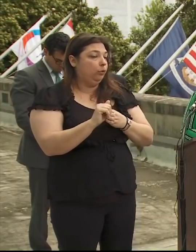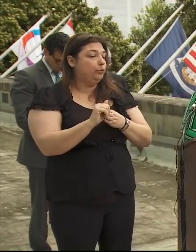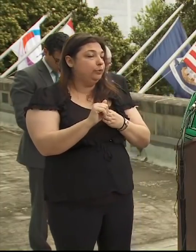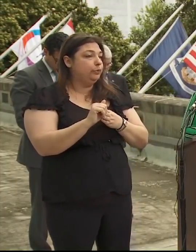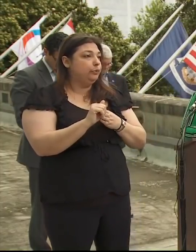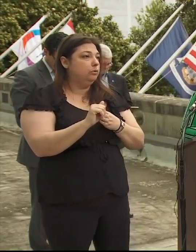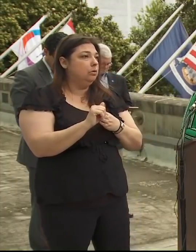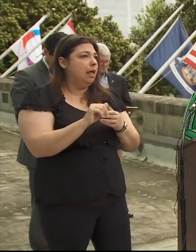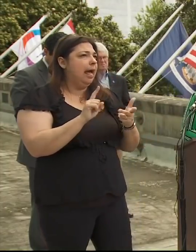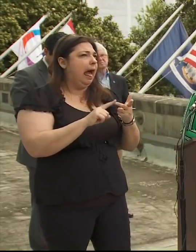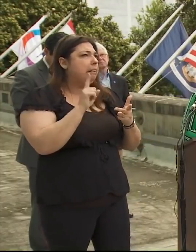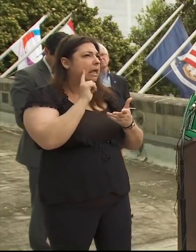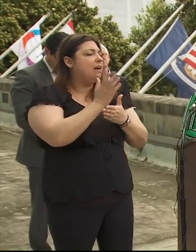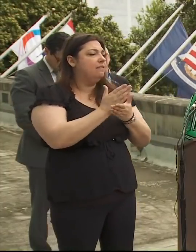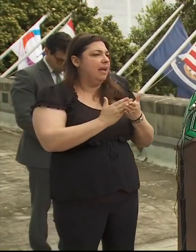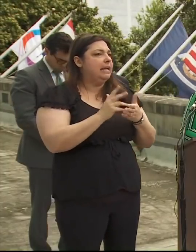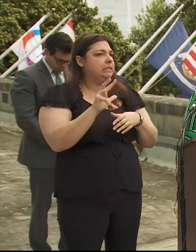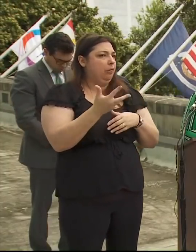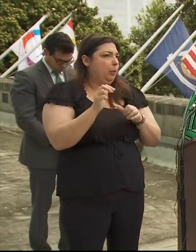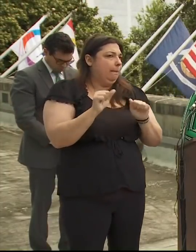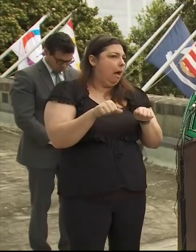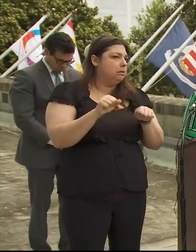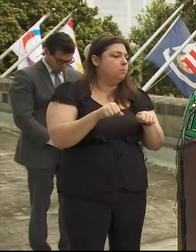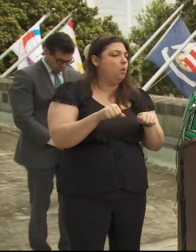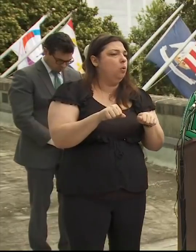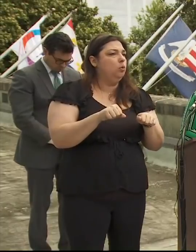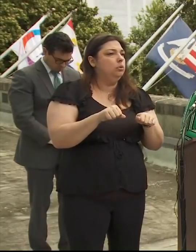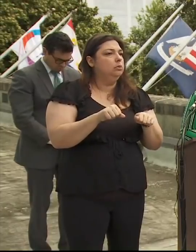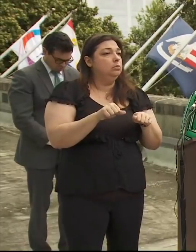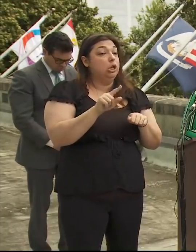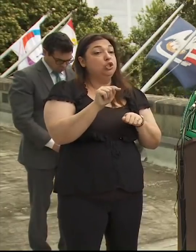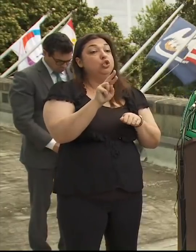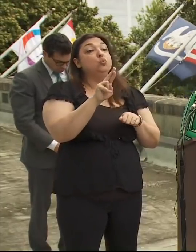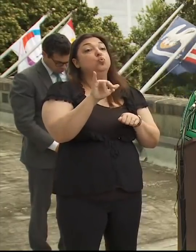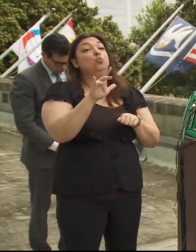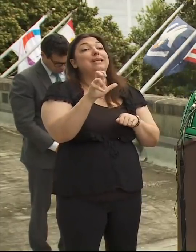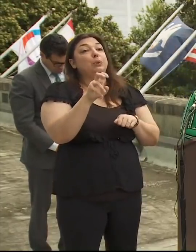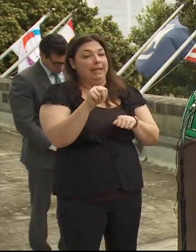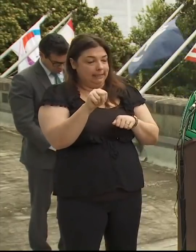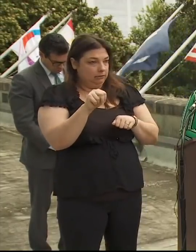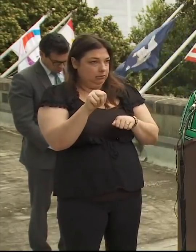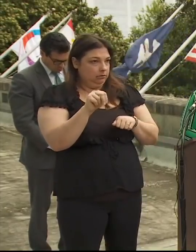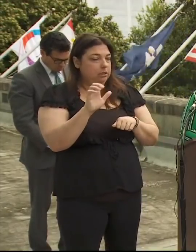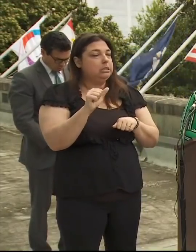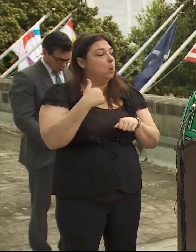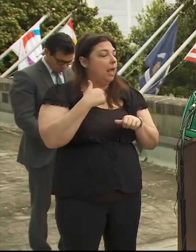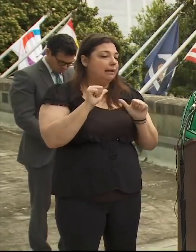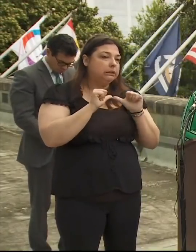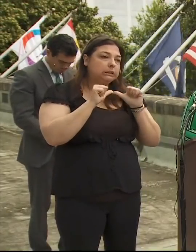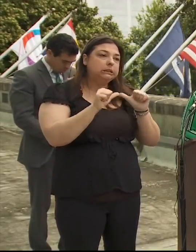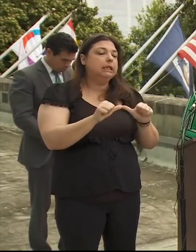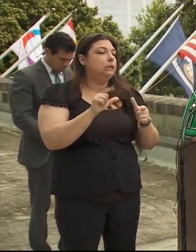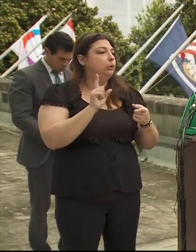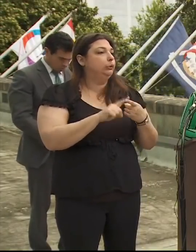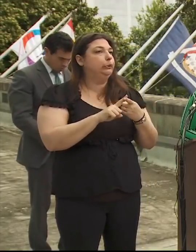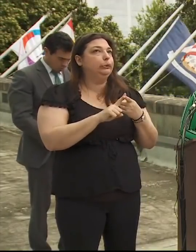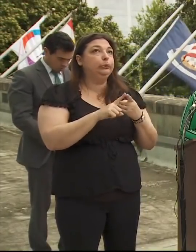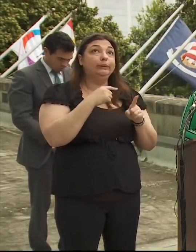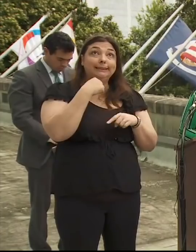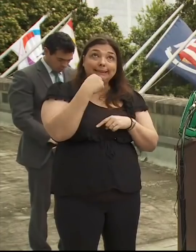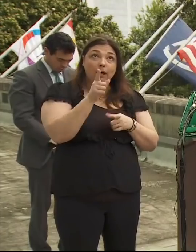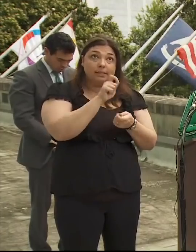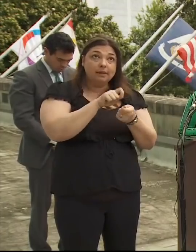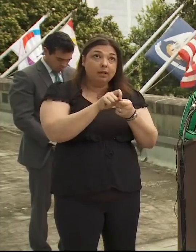that there will be a phase 3 to that where they're looking in the trillions. So we just have to continue to articulate the